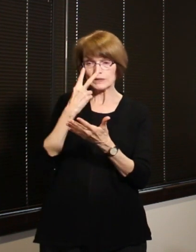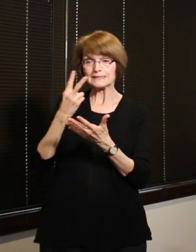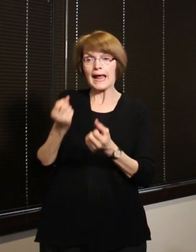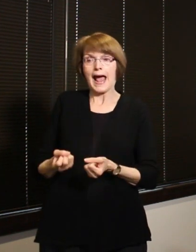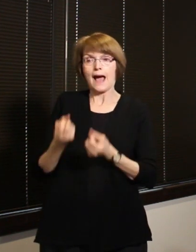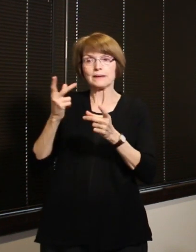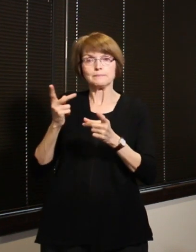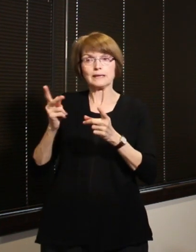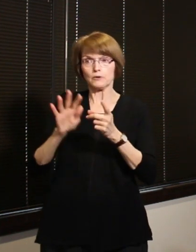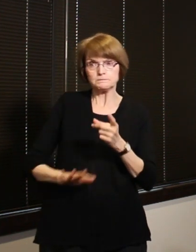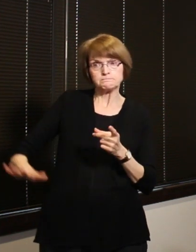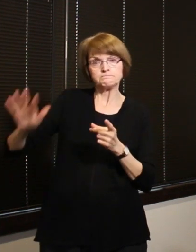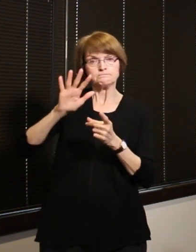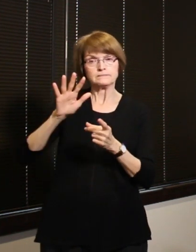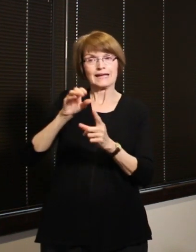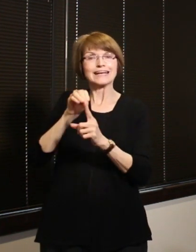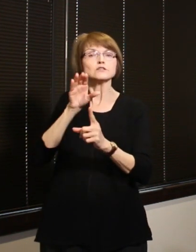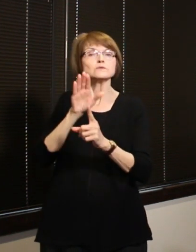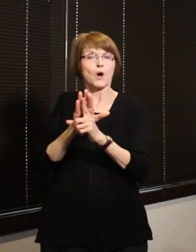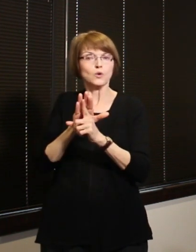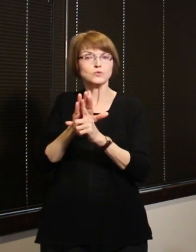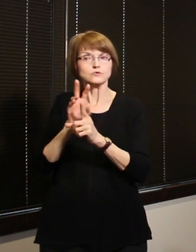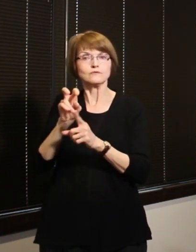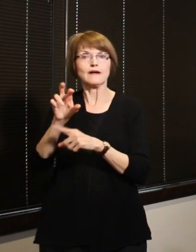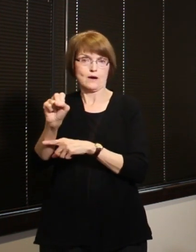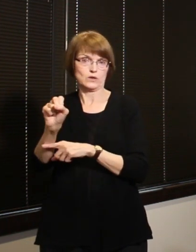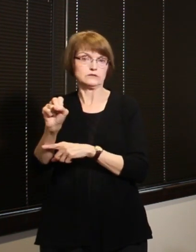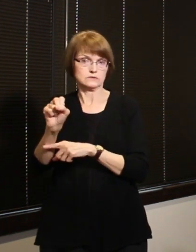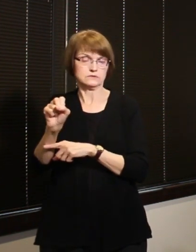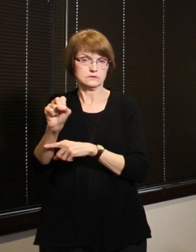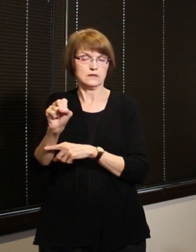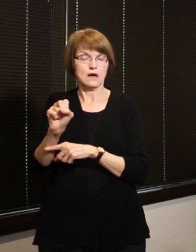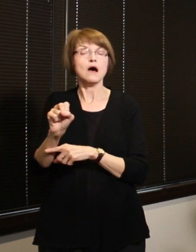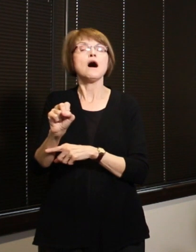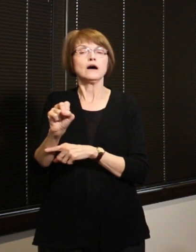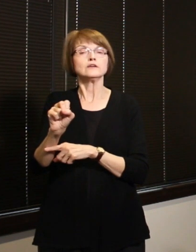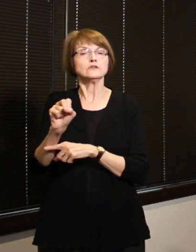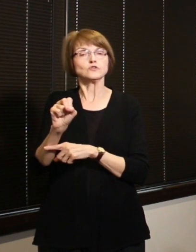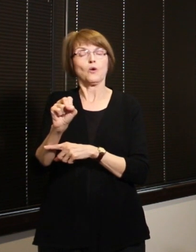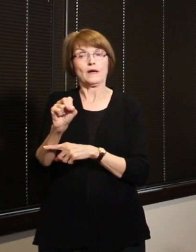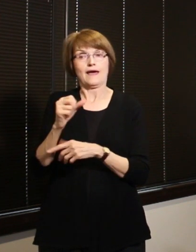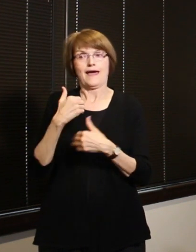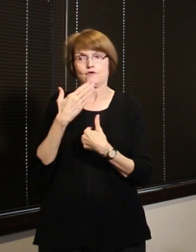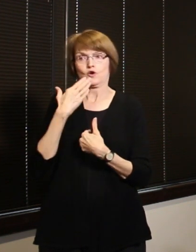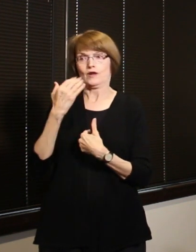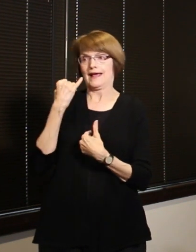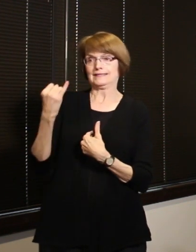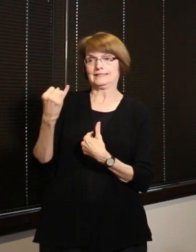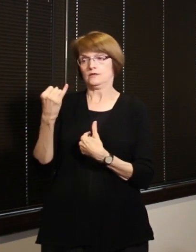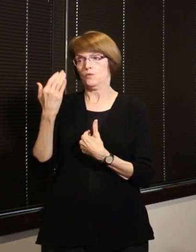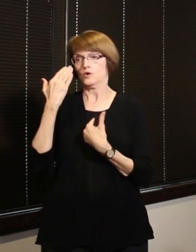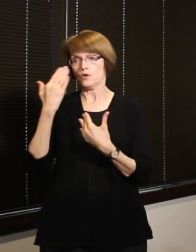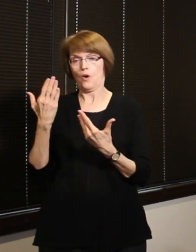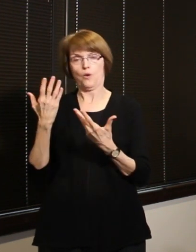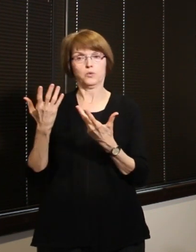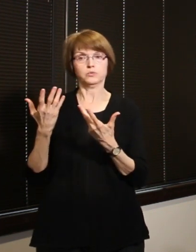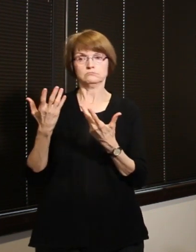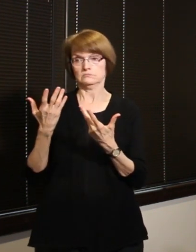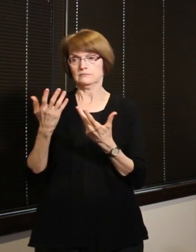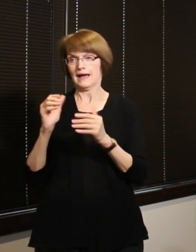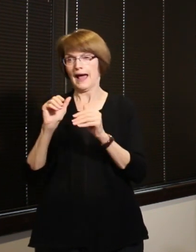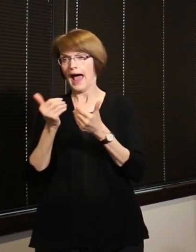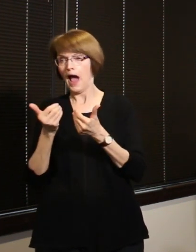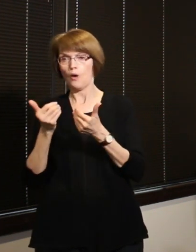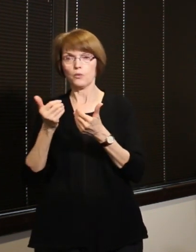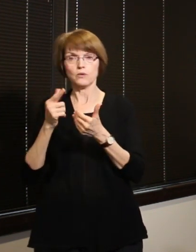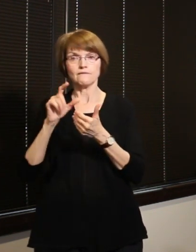in the population that have been exposed to the virus. And so that gives us a good idea on how much of the virus was spreading out in the community that we didn't know